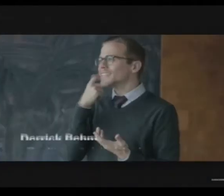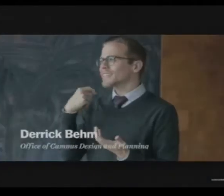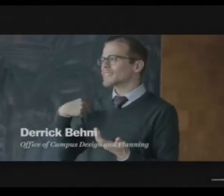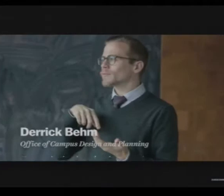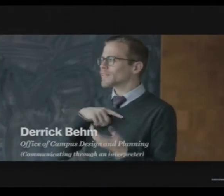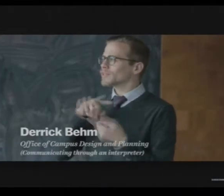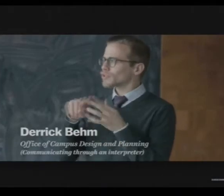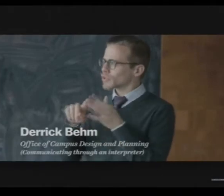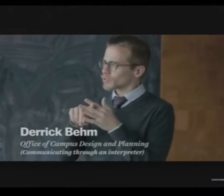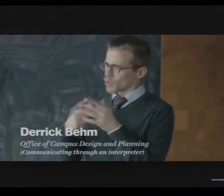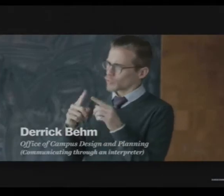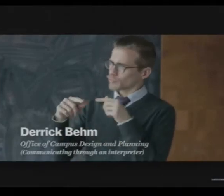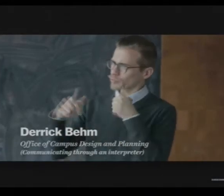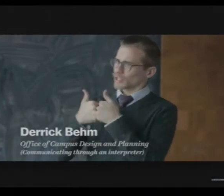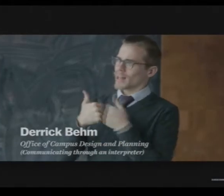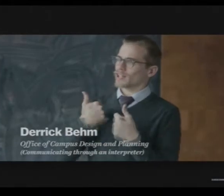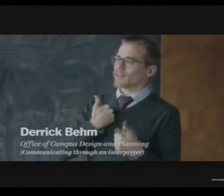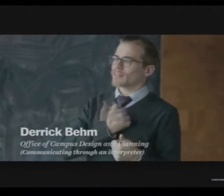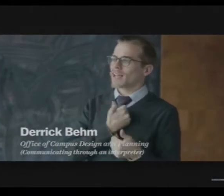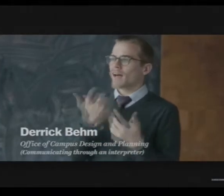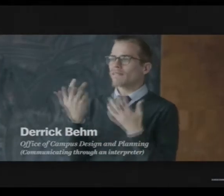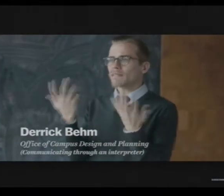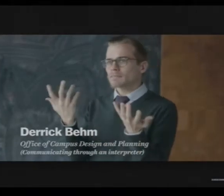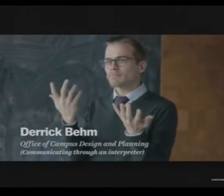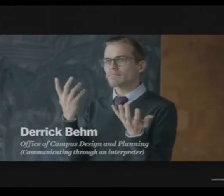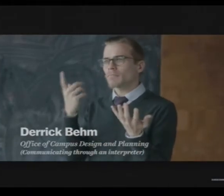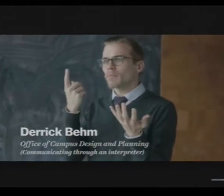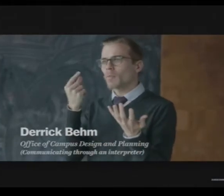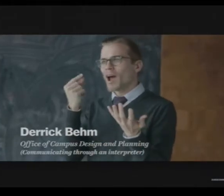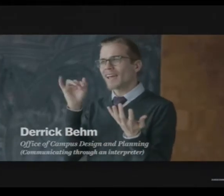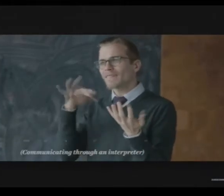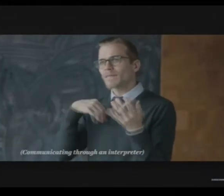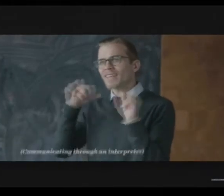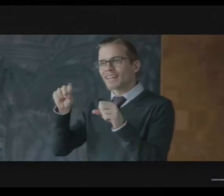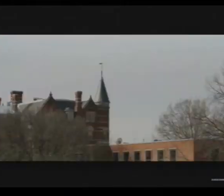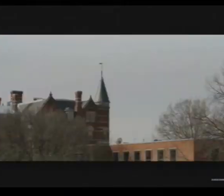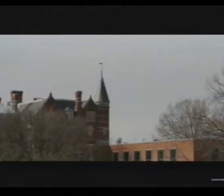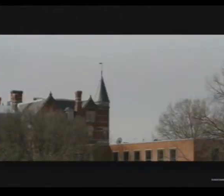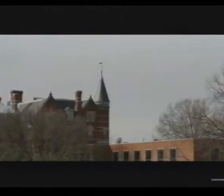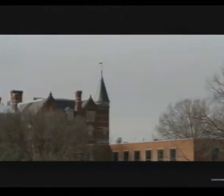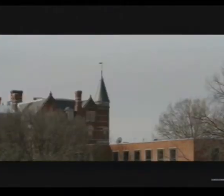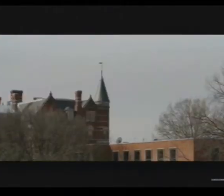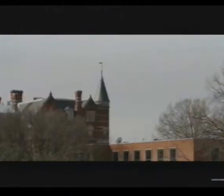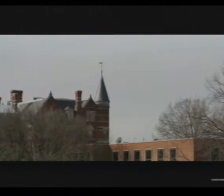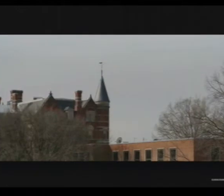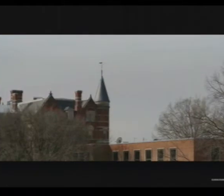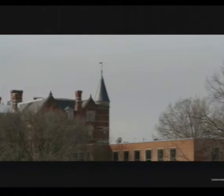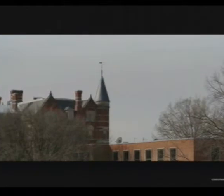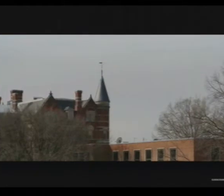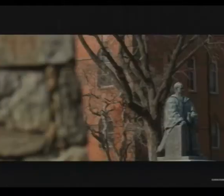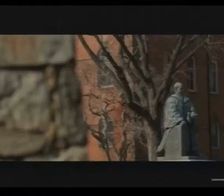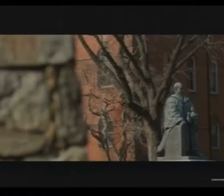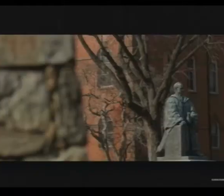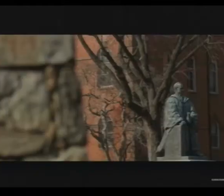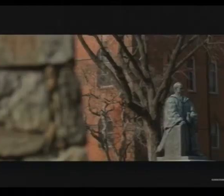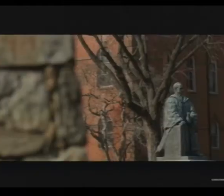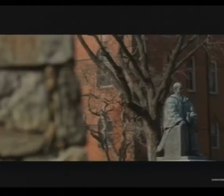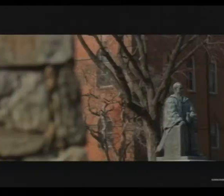We've only just begun, though, to challenge ourselves to examine how we could design entire buildings, entire